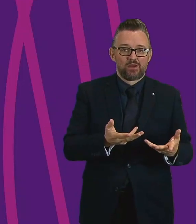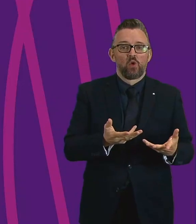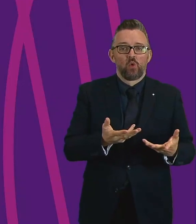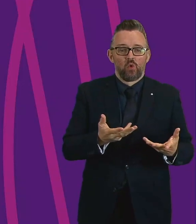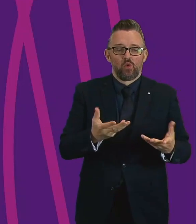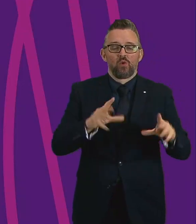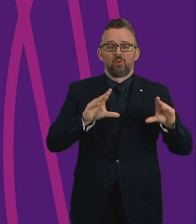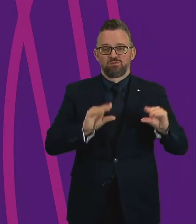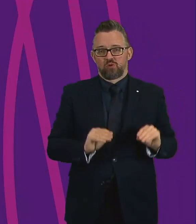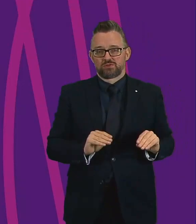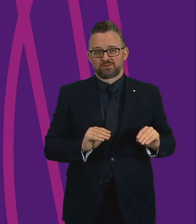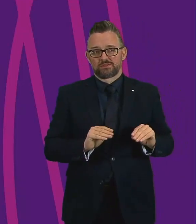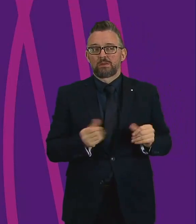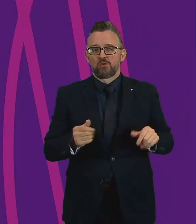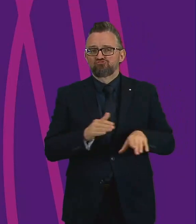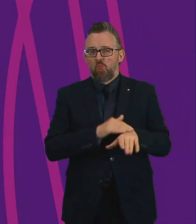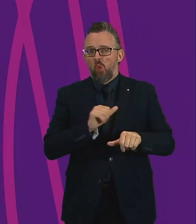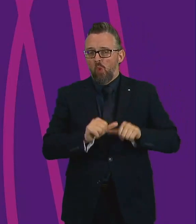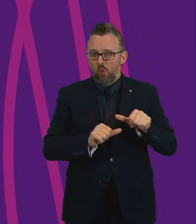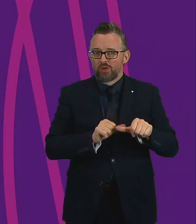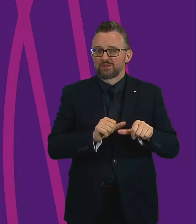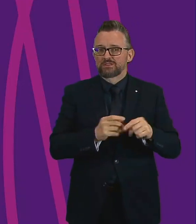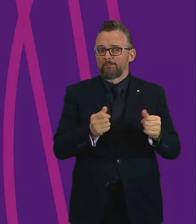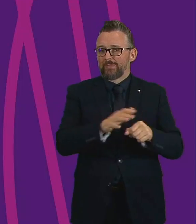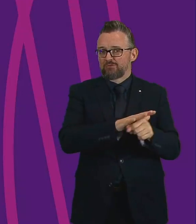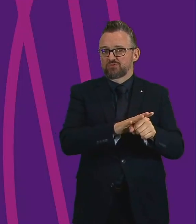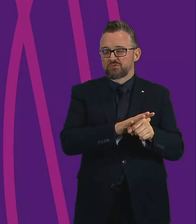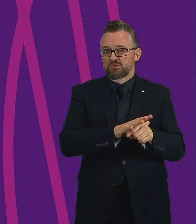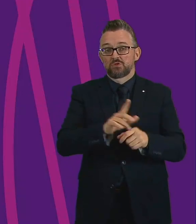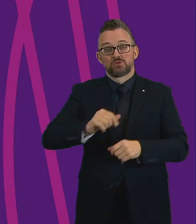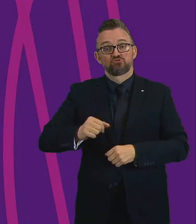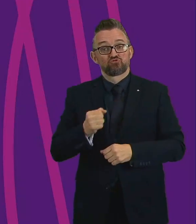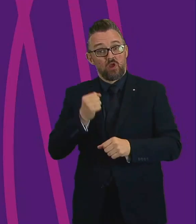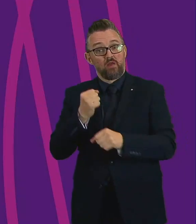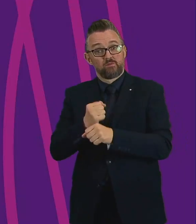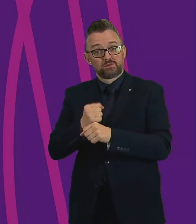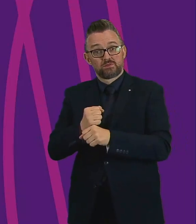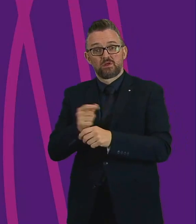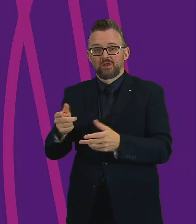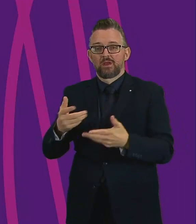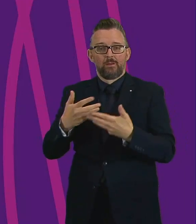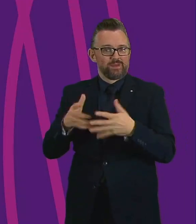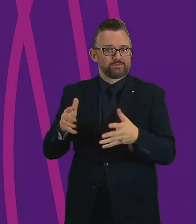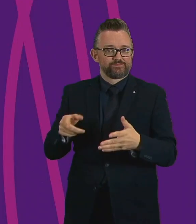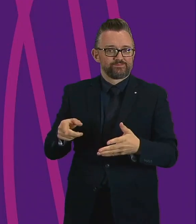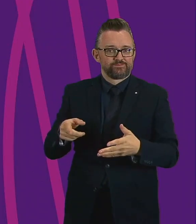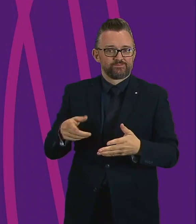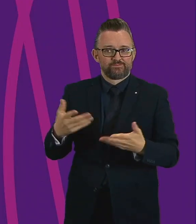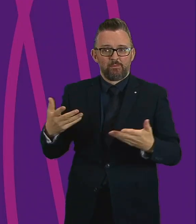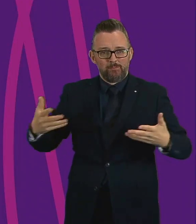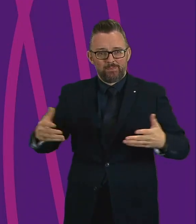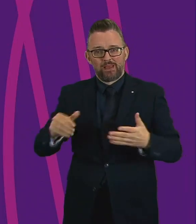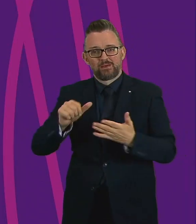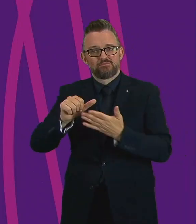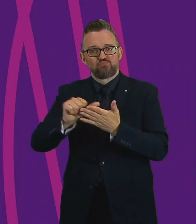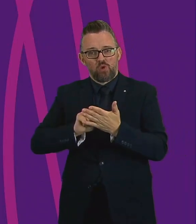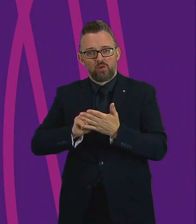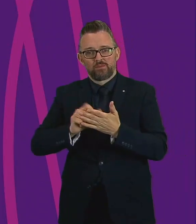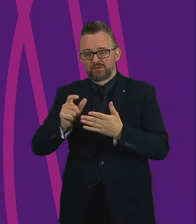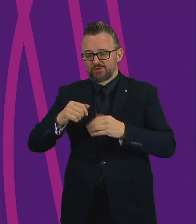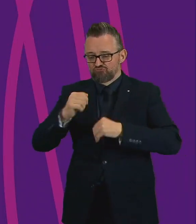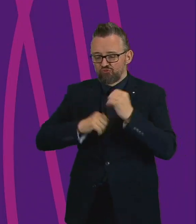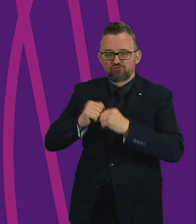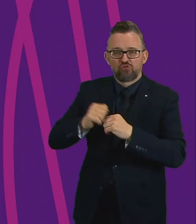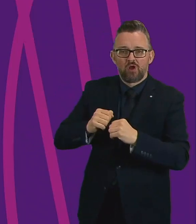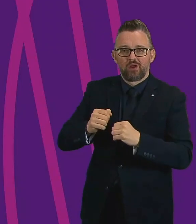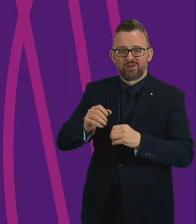or paused within some portfolios. The Scottish Government has a significant programme of infrastructure and